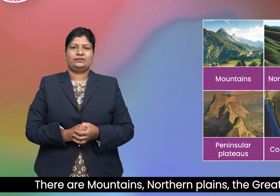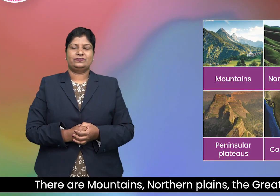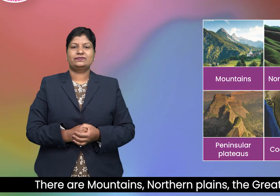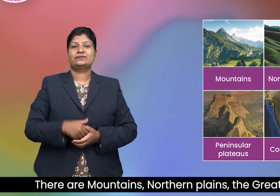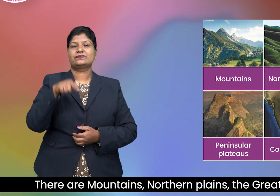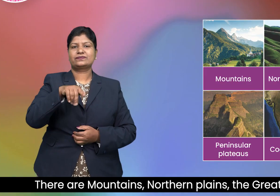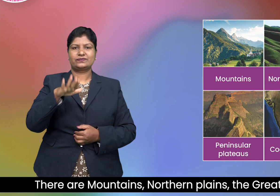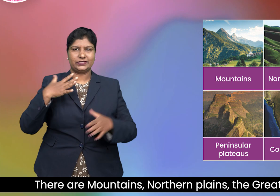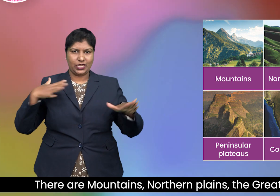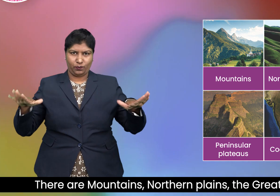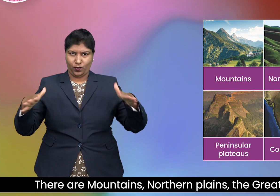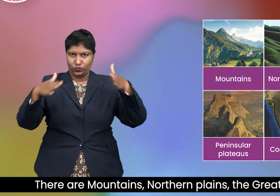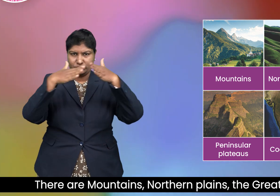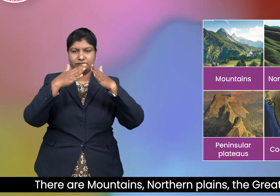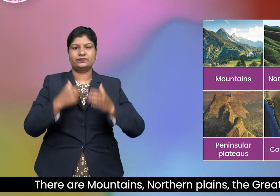There are mountains,